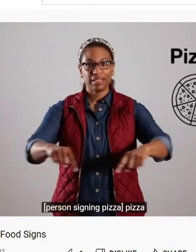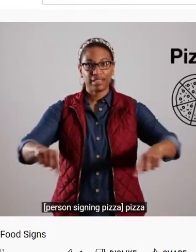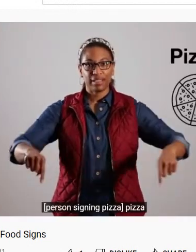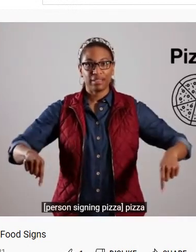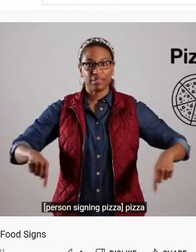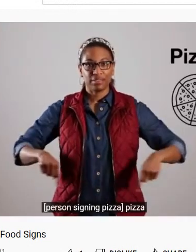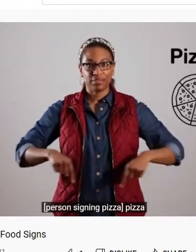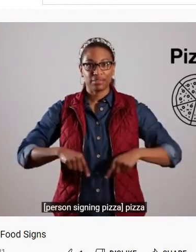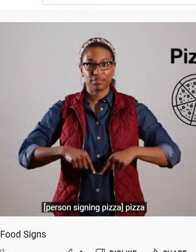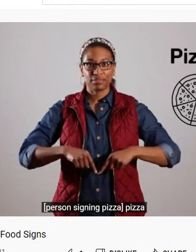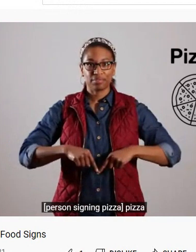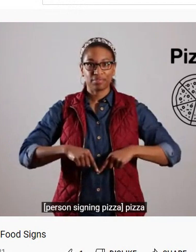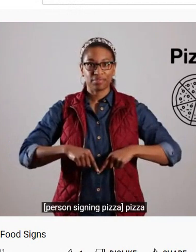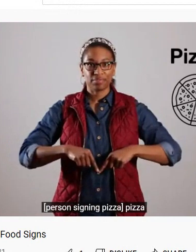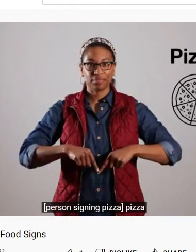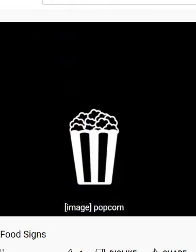pizza.